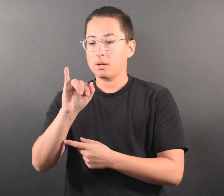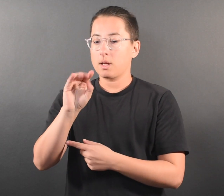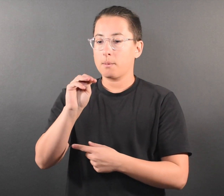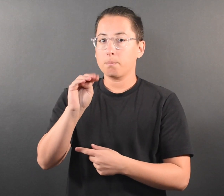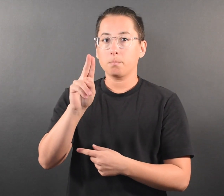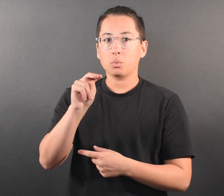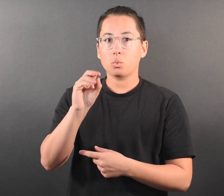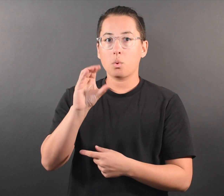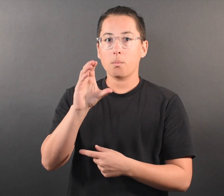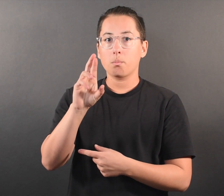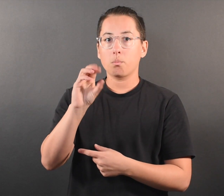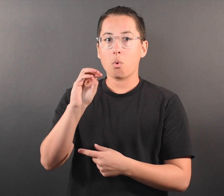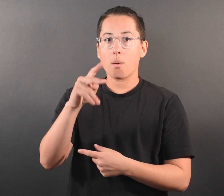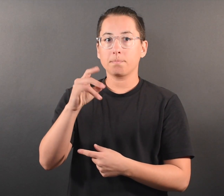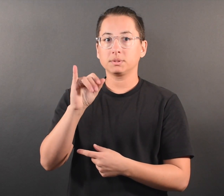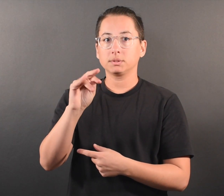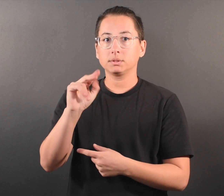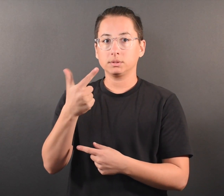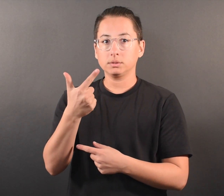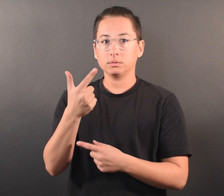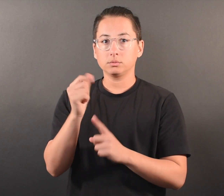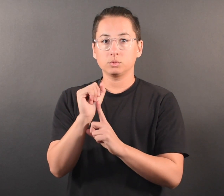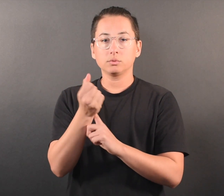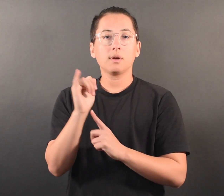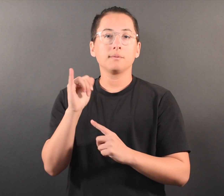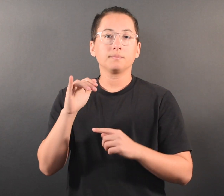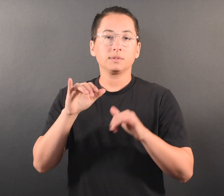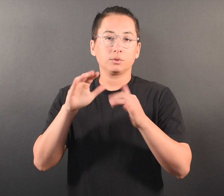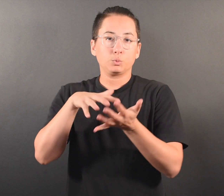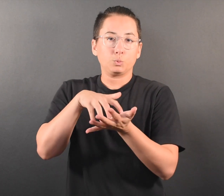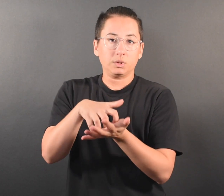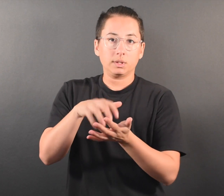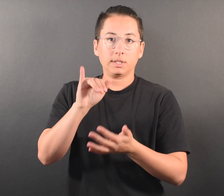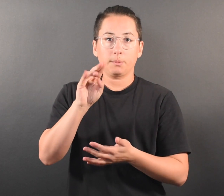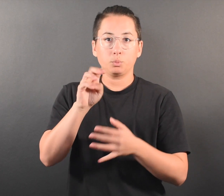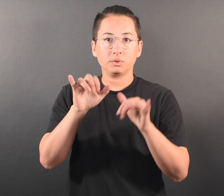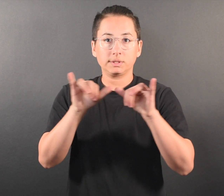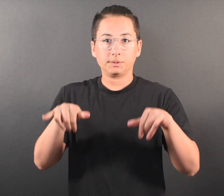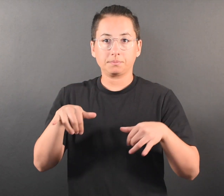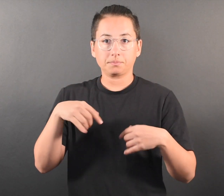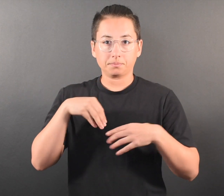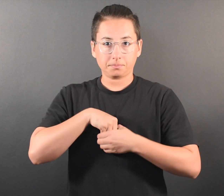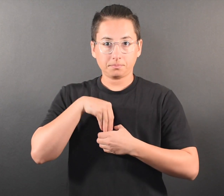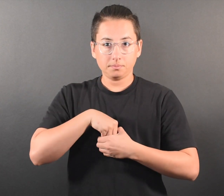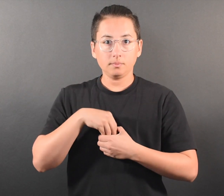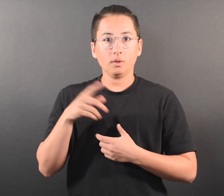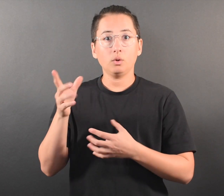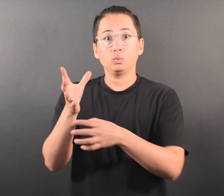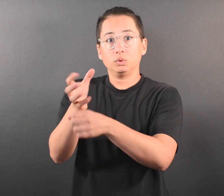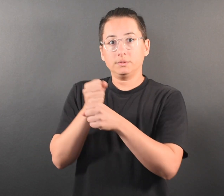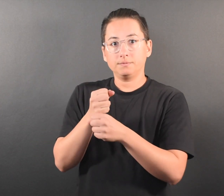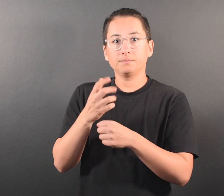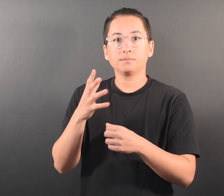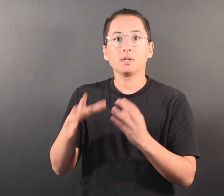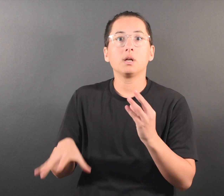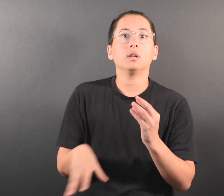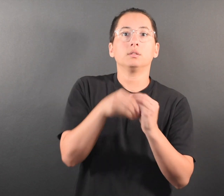People with certain immunocompromising conditions that received an additional dose of